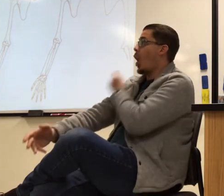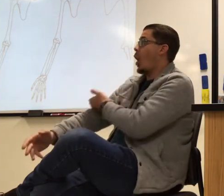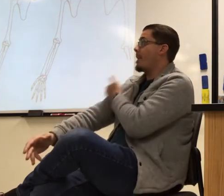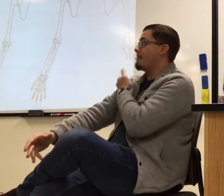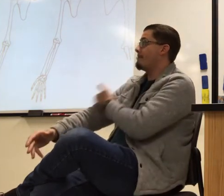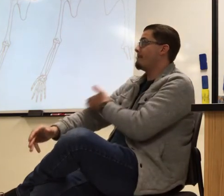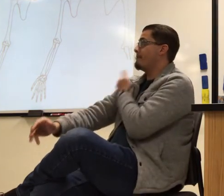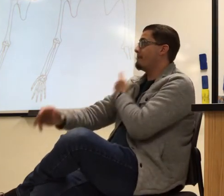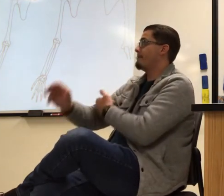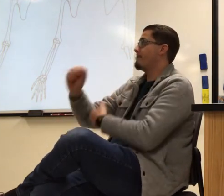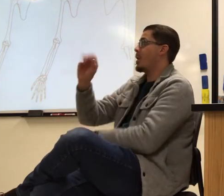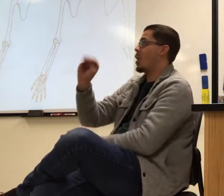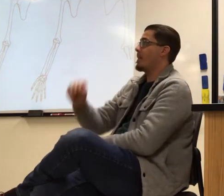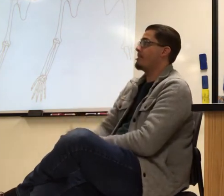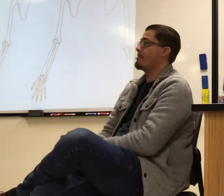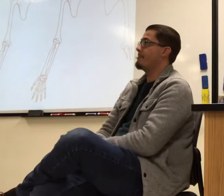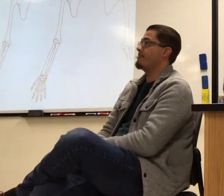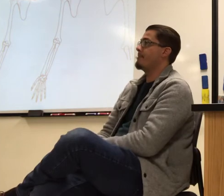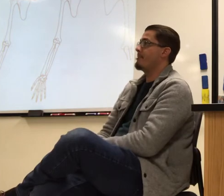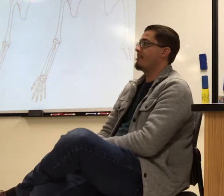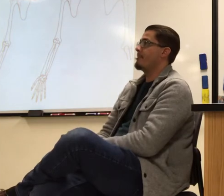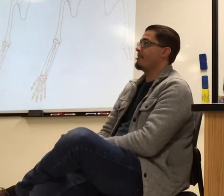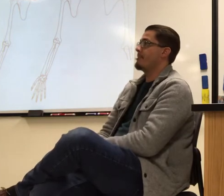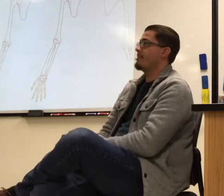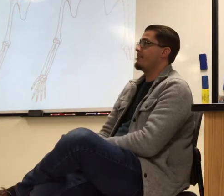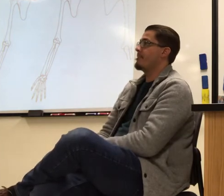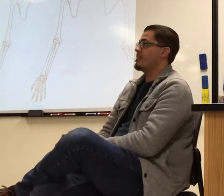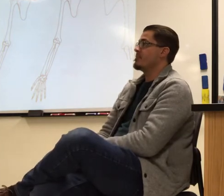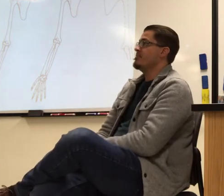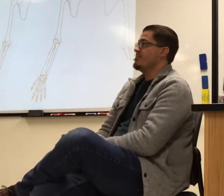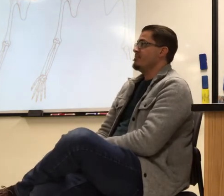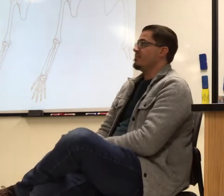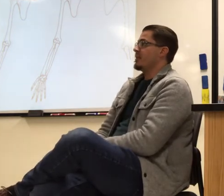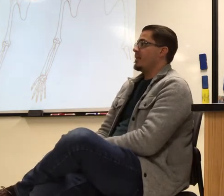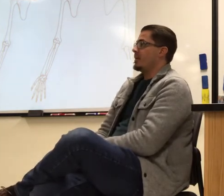So, two-headed muscle.